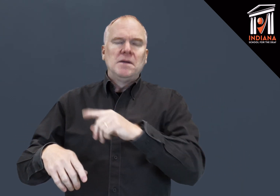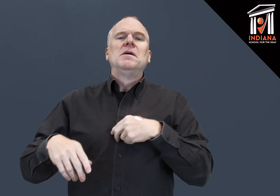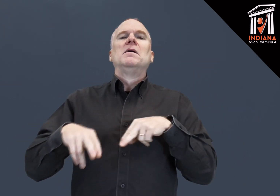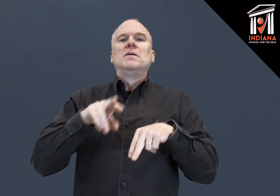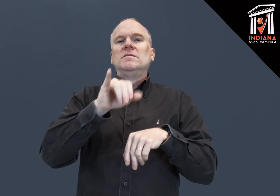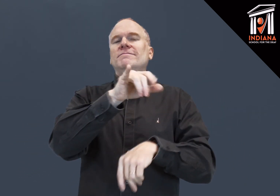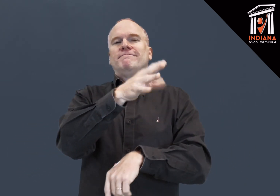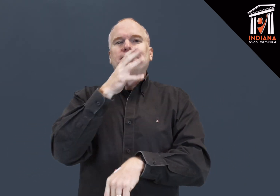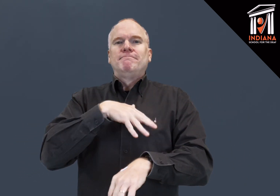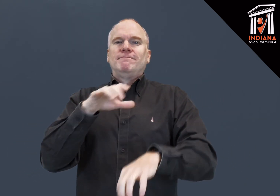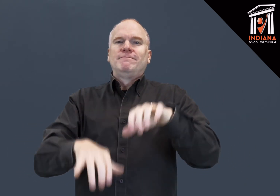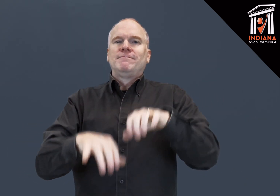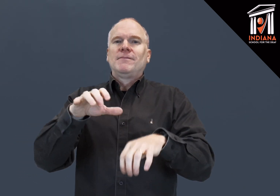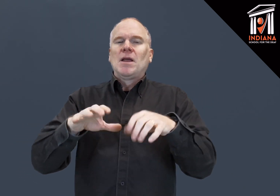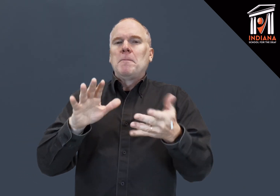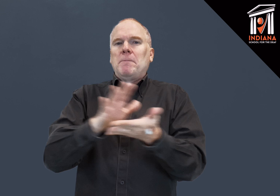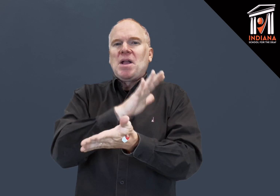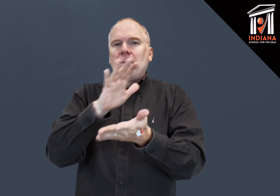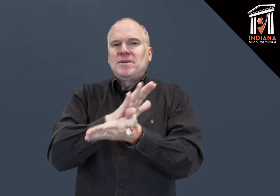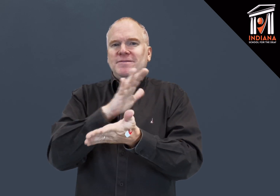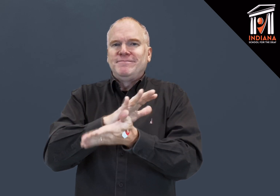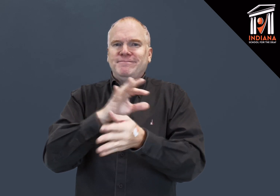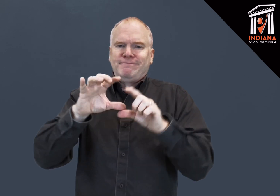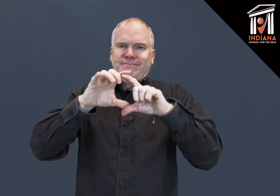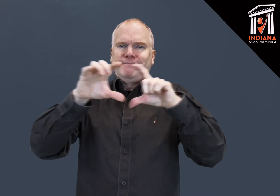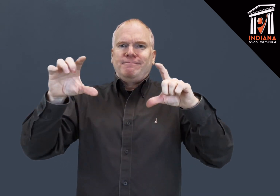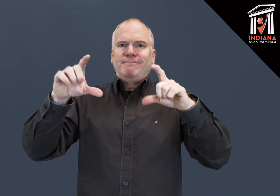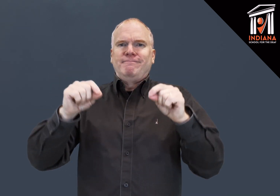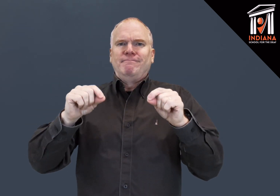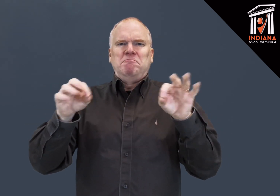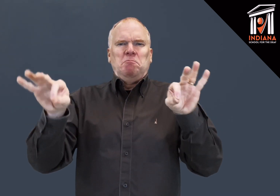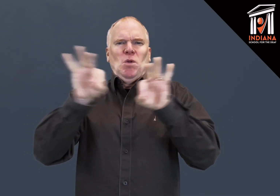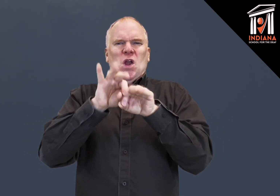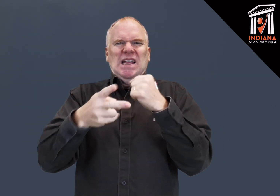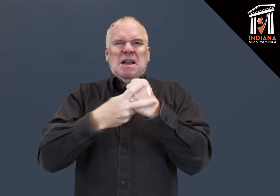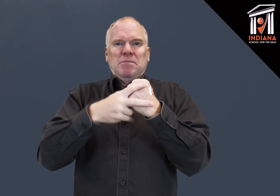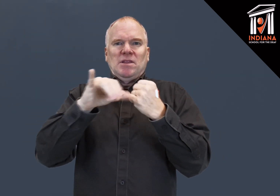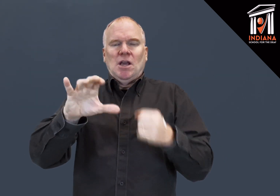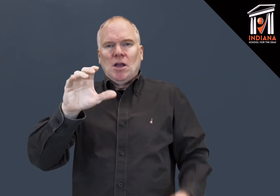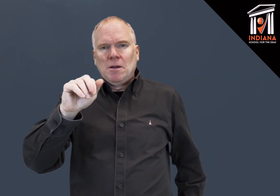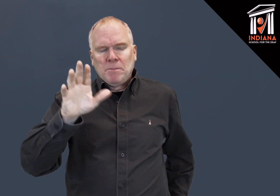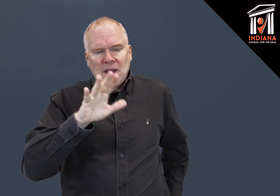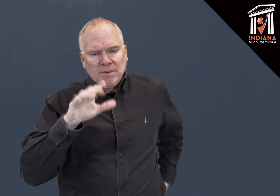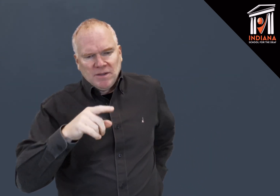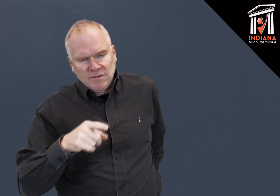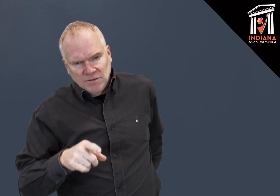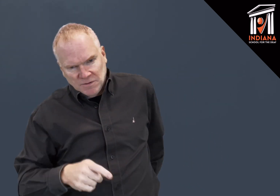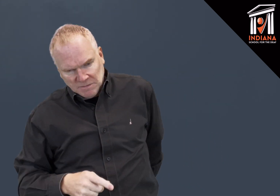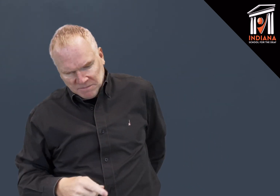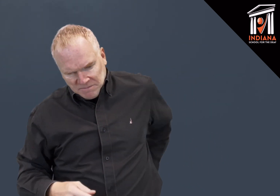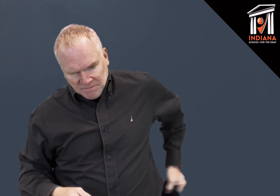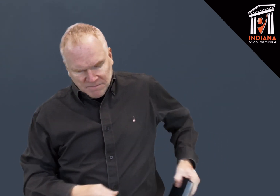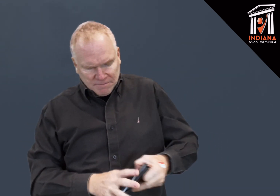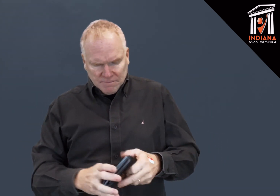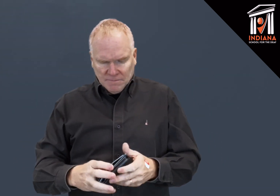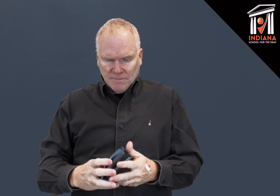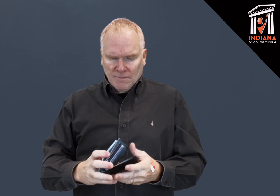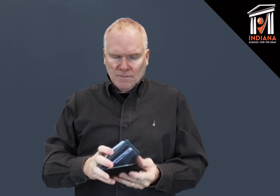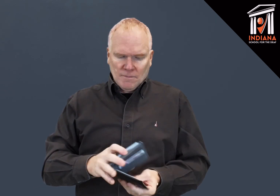moving. And I pointed to the area I thought I needed to go to, but then she ended up typing something or giving me a card, which she